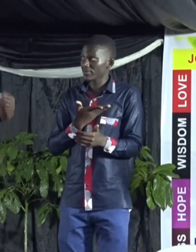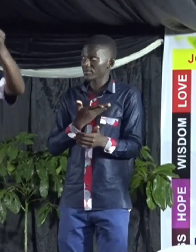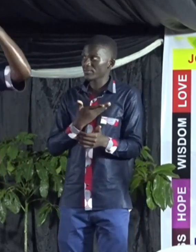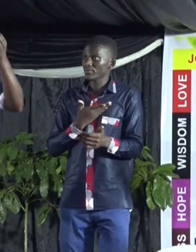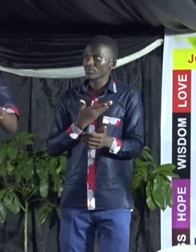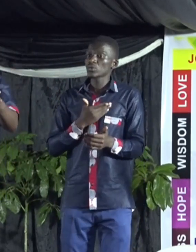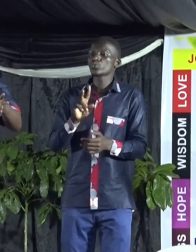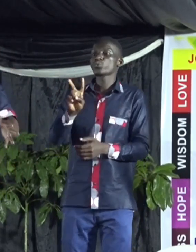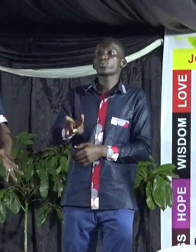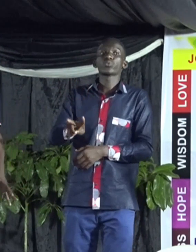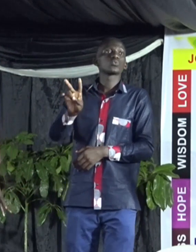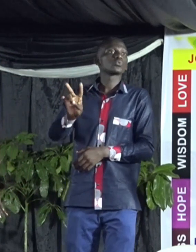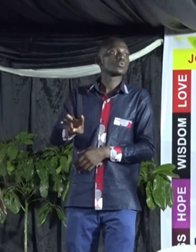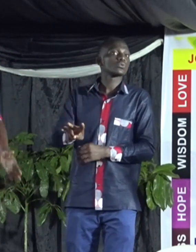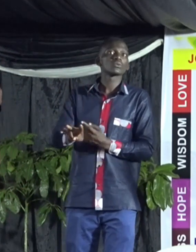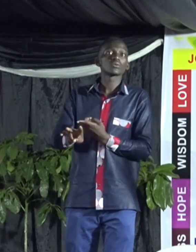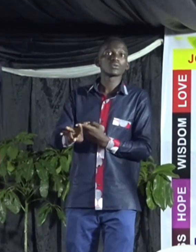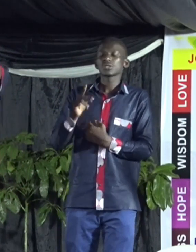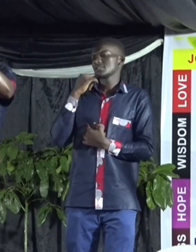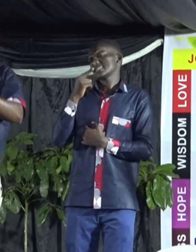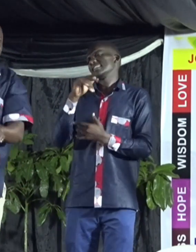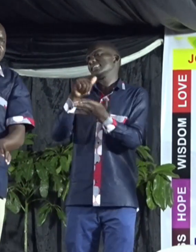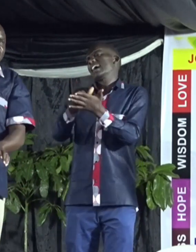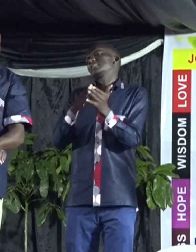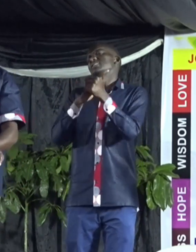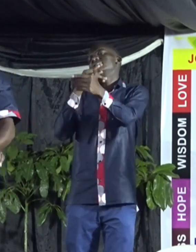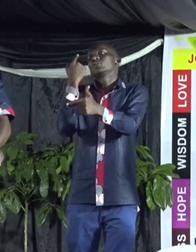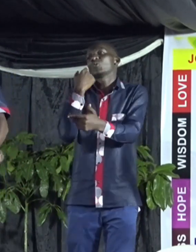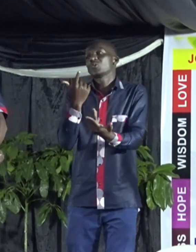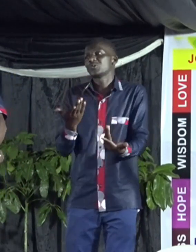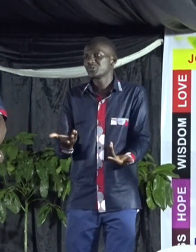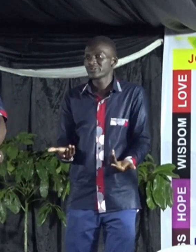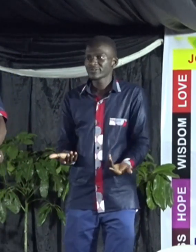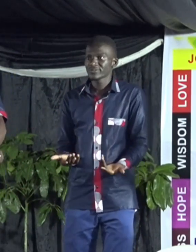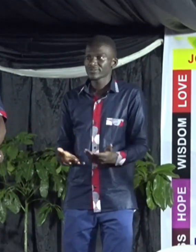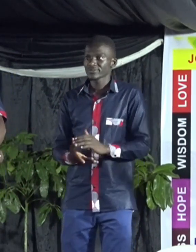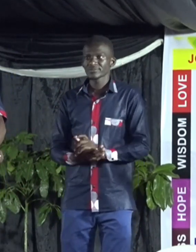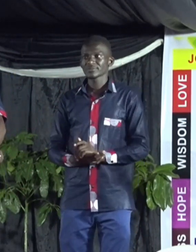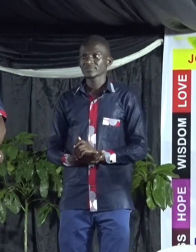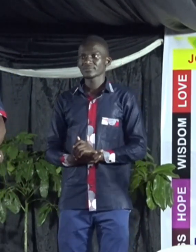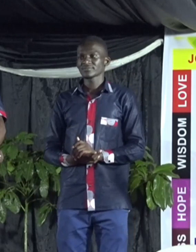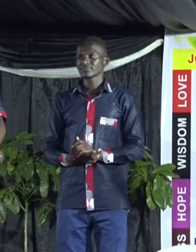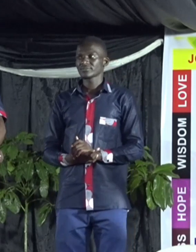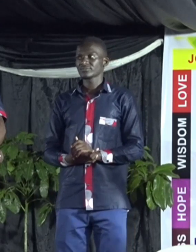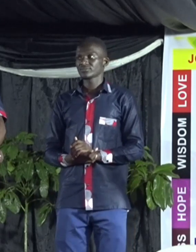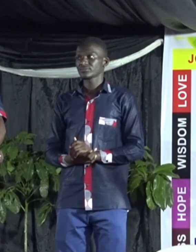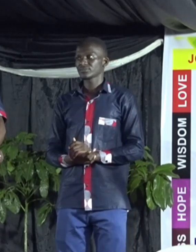you. Omunyoma. You despise them. Ogamba gundo ya kulirani. You say how can that one be our leader?